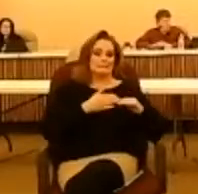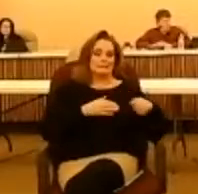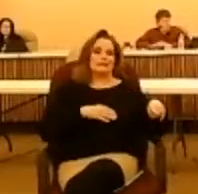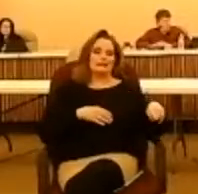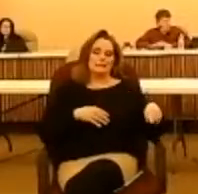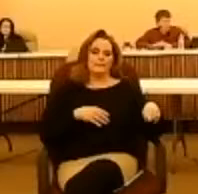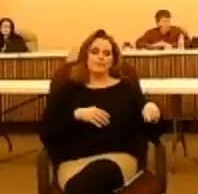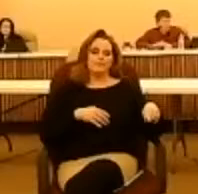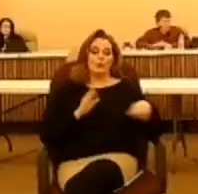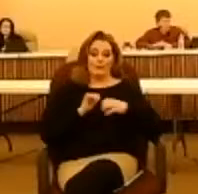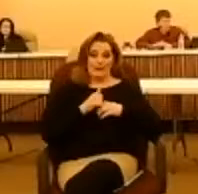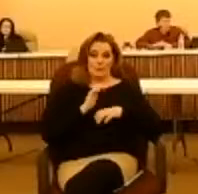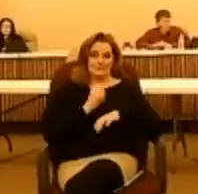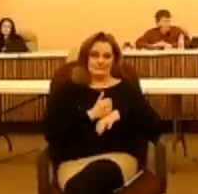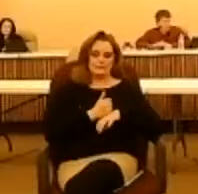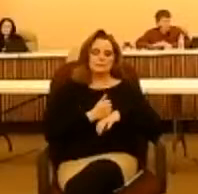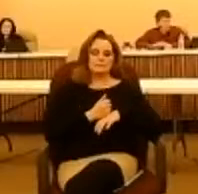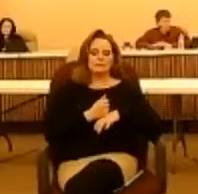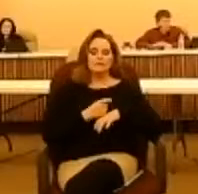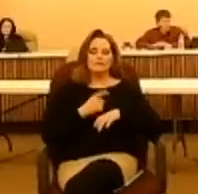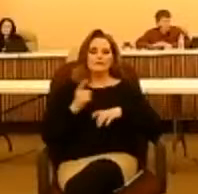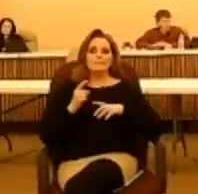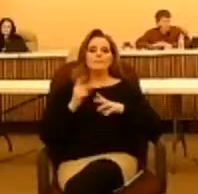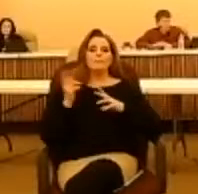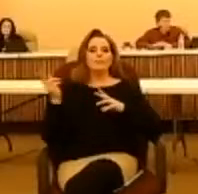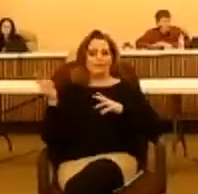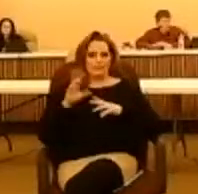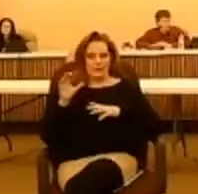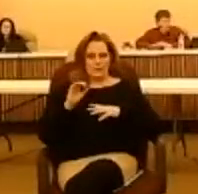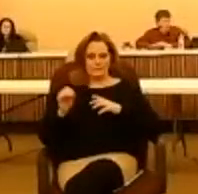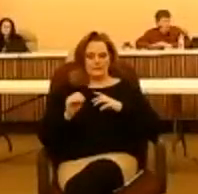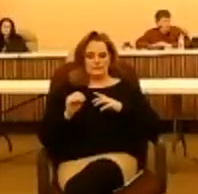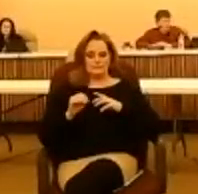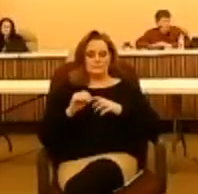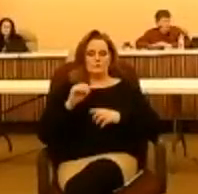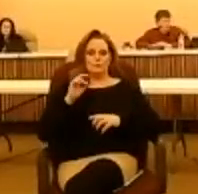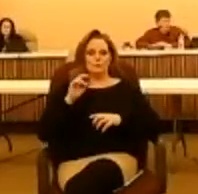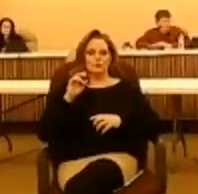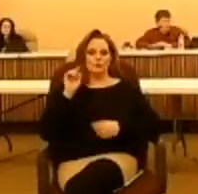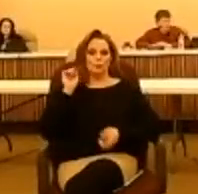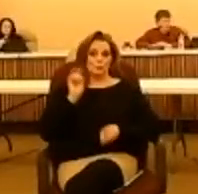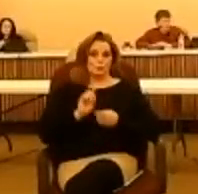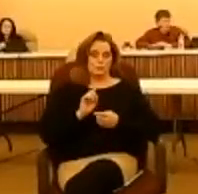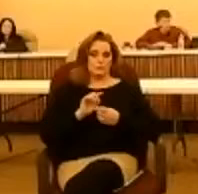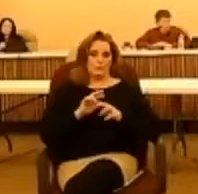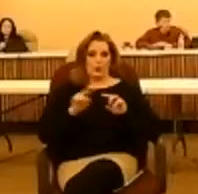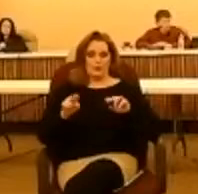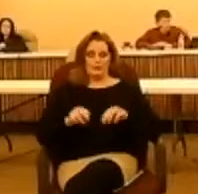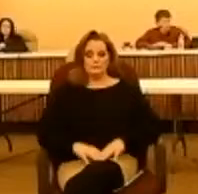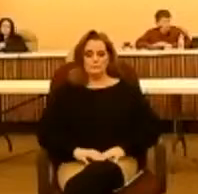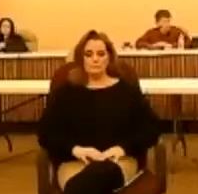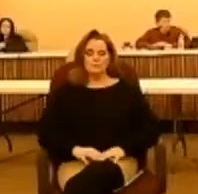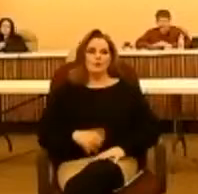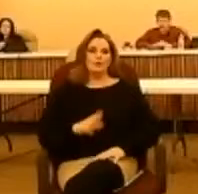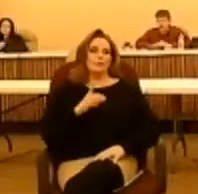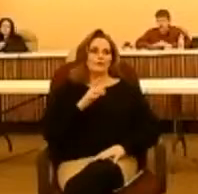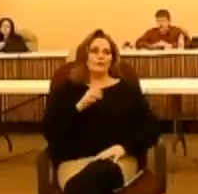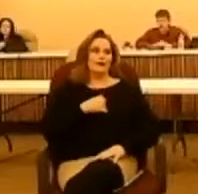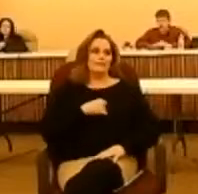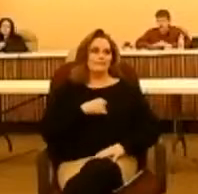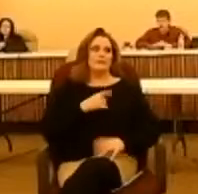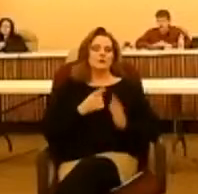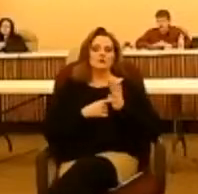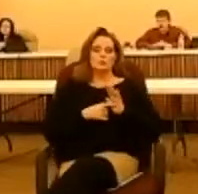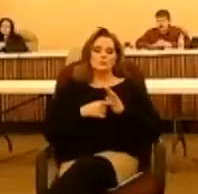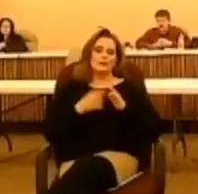sits, they will be below that. When we got this plan, it shows an elevated berm along Erie Station